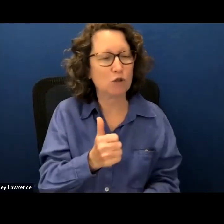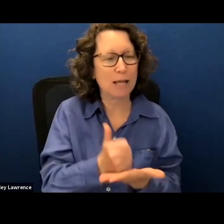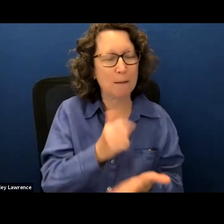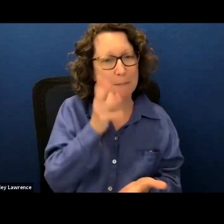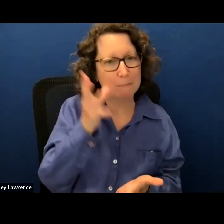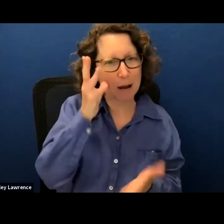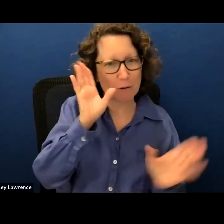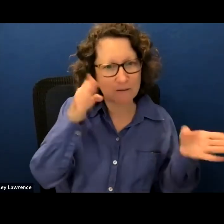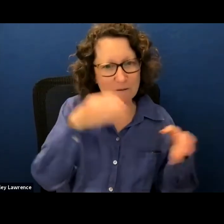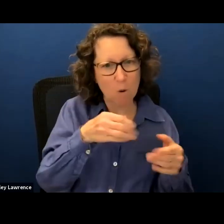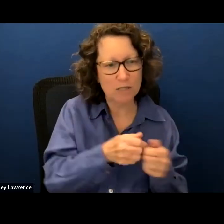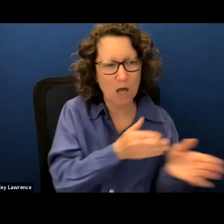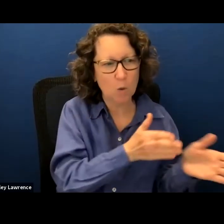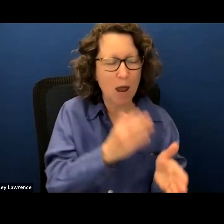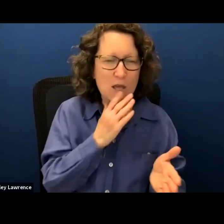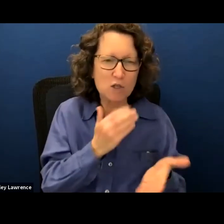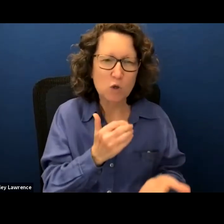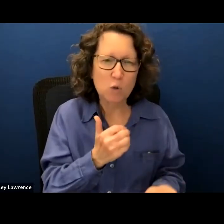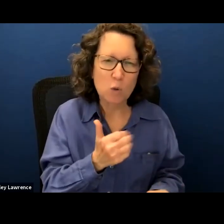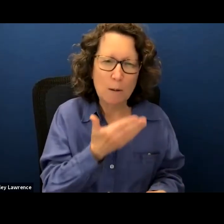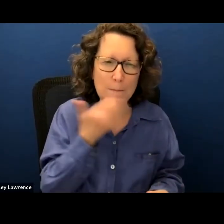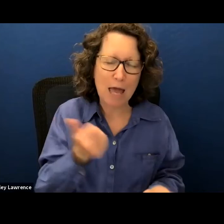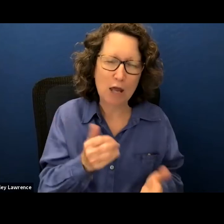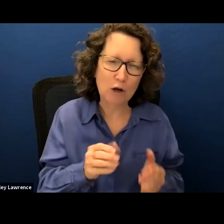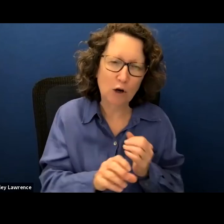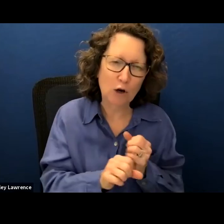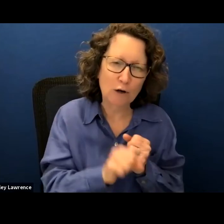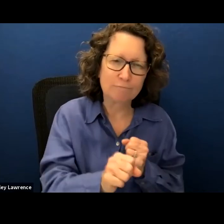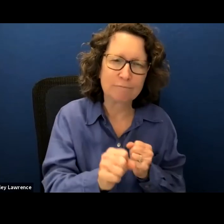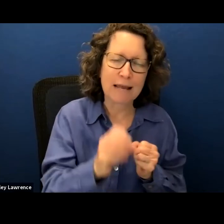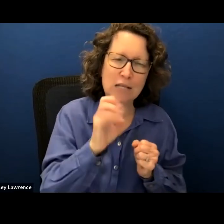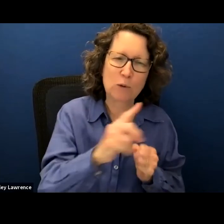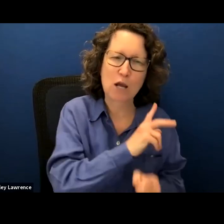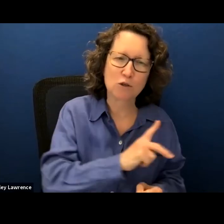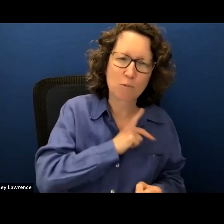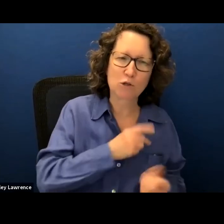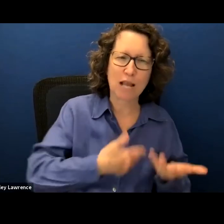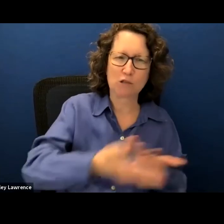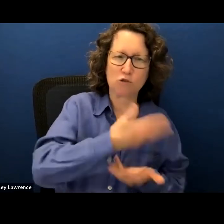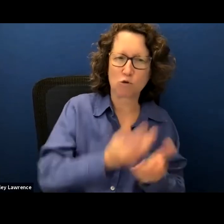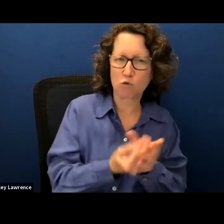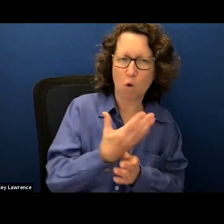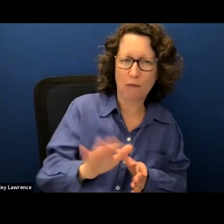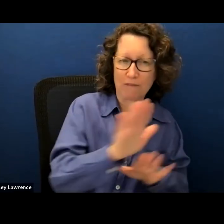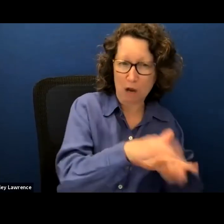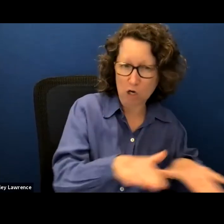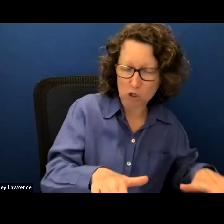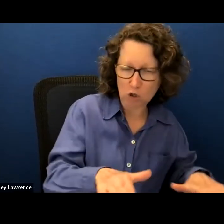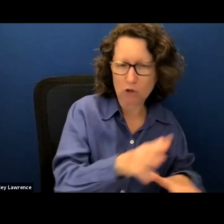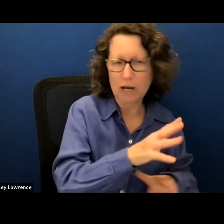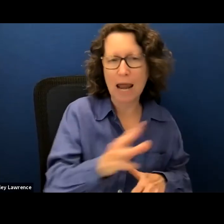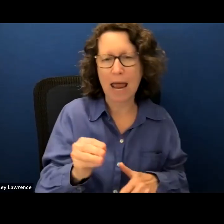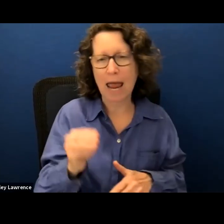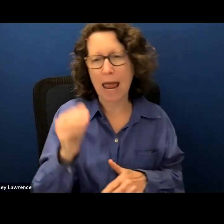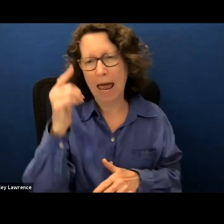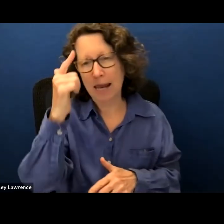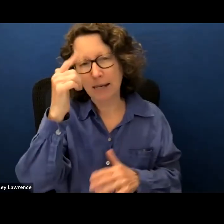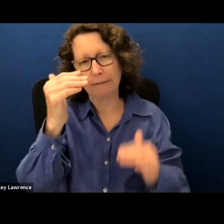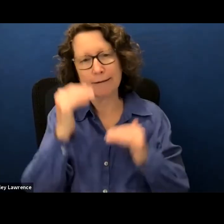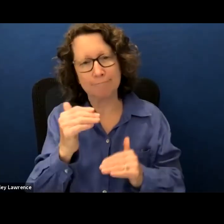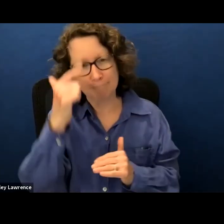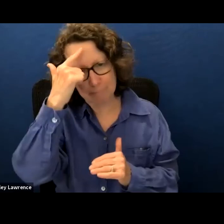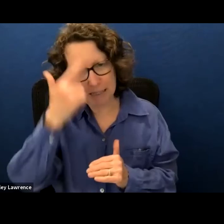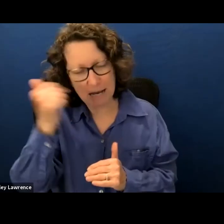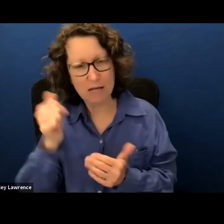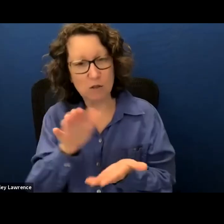parents focus on ways to further the educational, personal, and social growth of their children, and